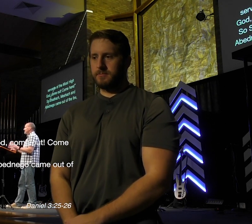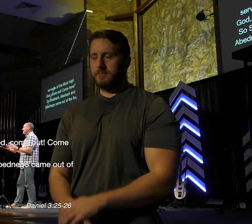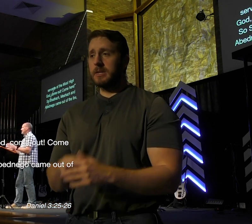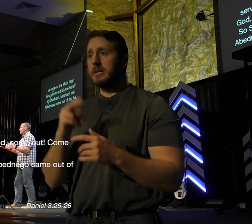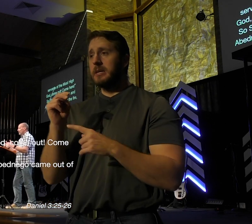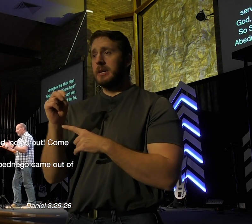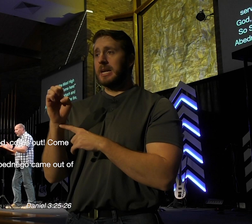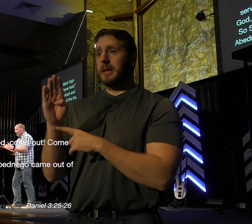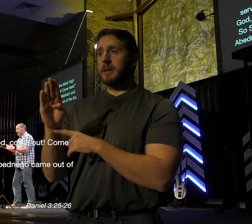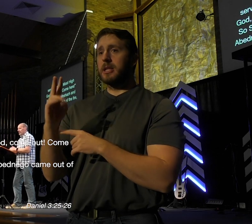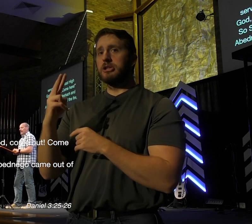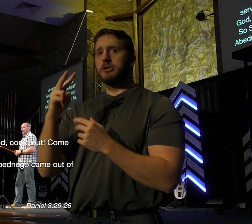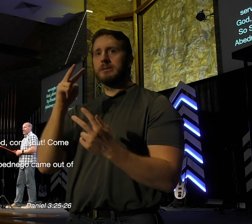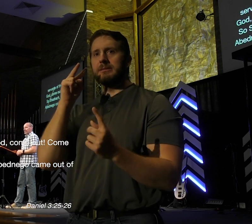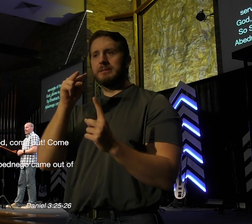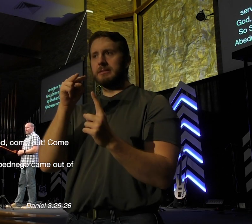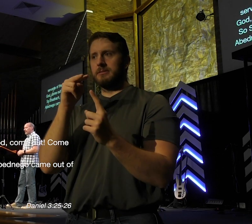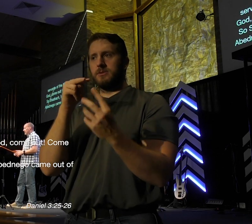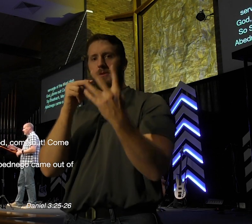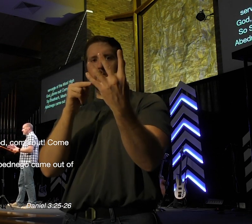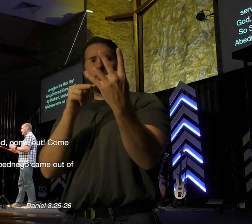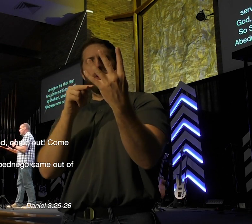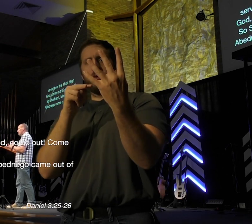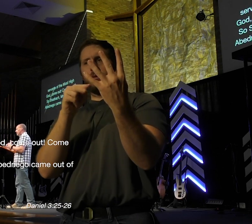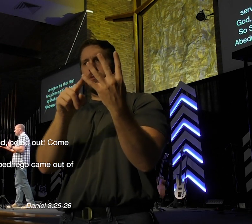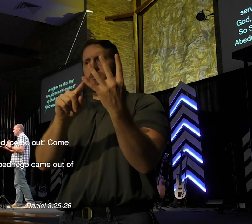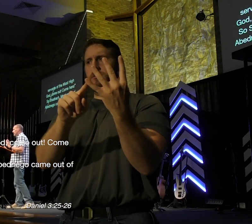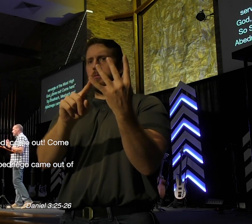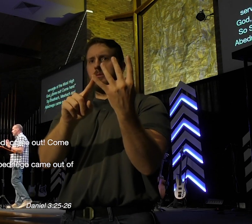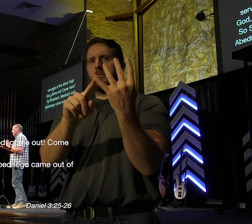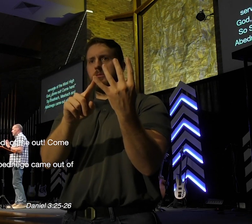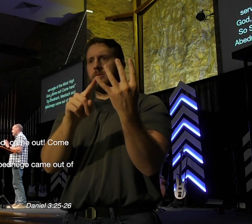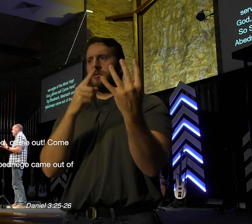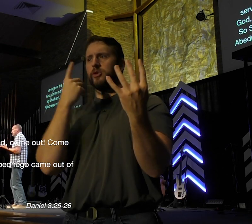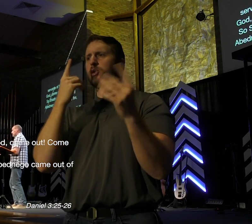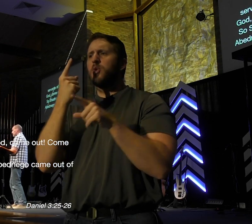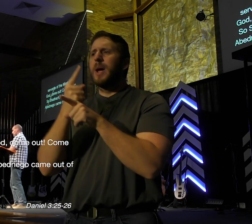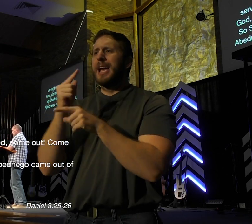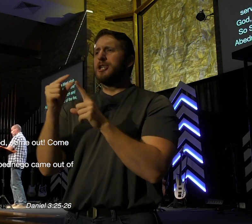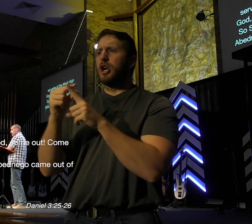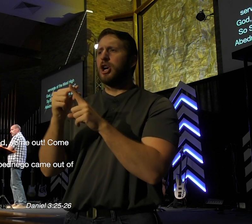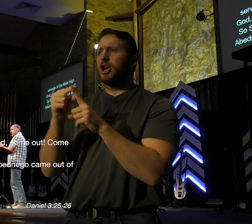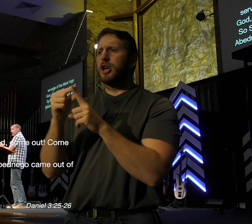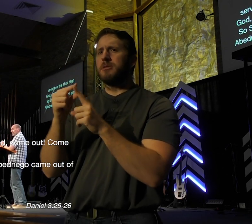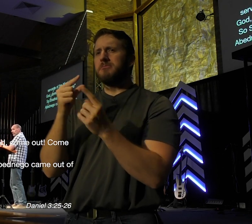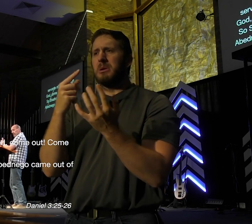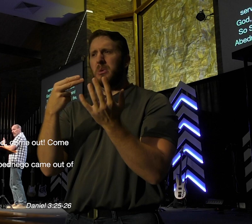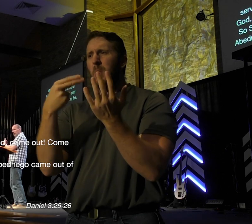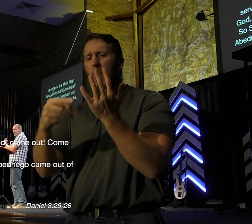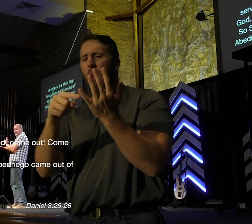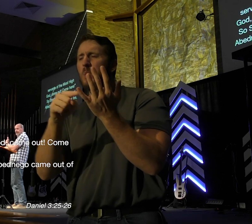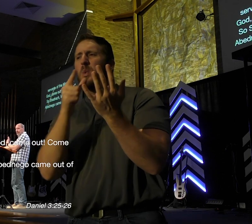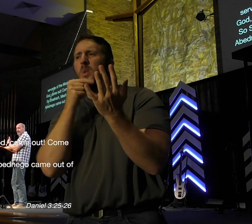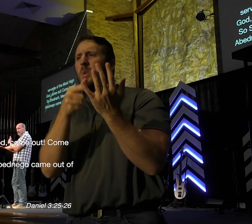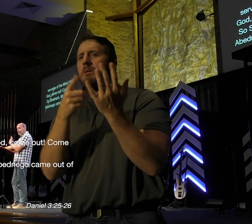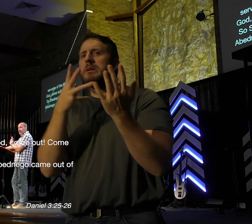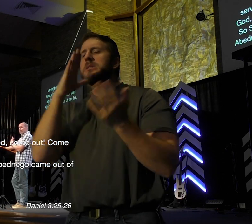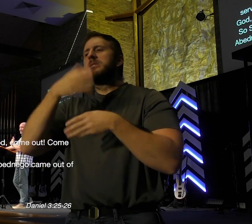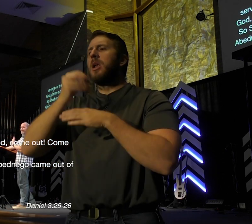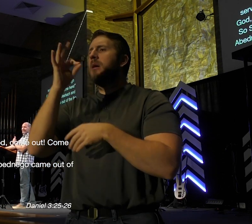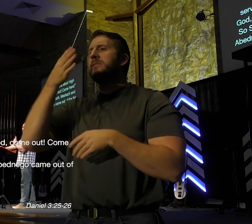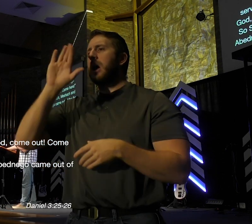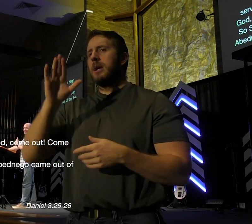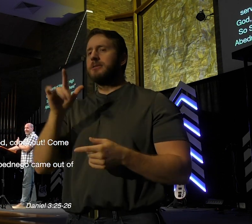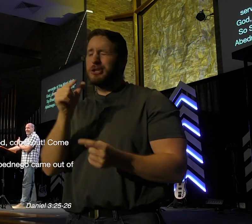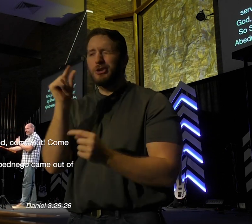Nebuchadnezzar sees this fourth man. Now, he doesn't know the right theological term, so he says it looks like one of the son of the gods. He's